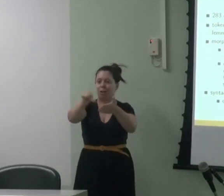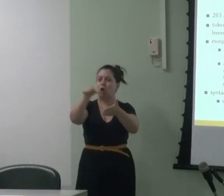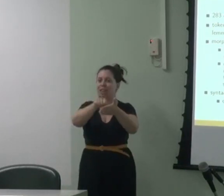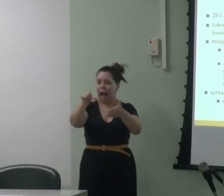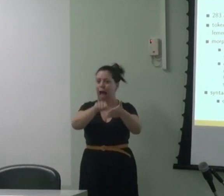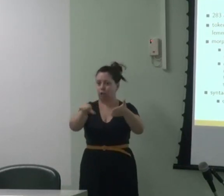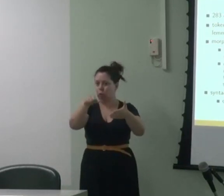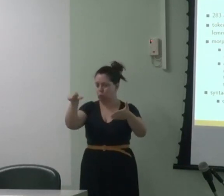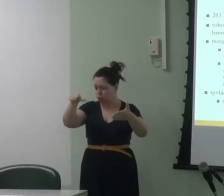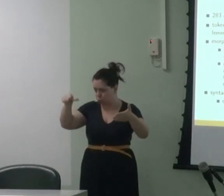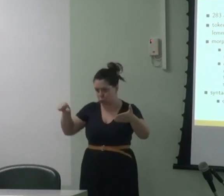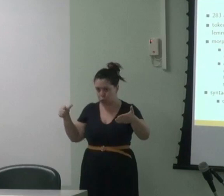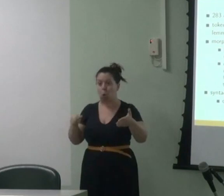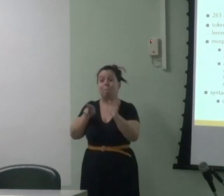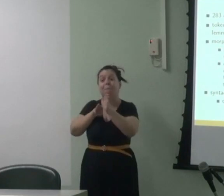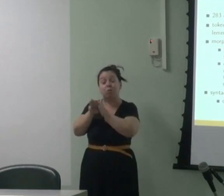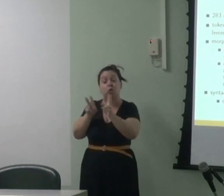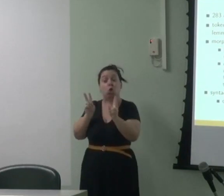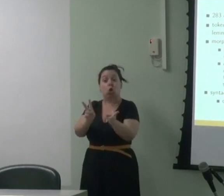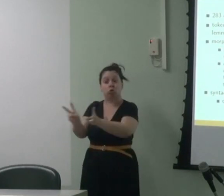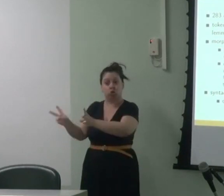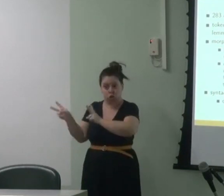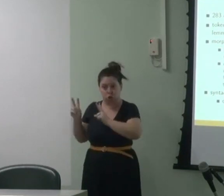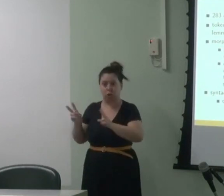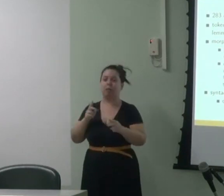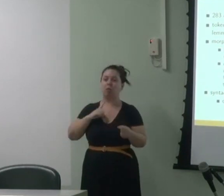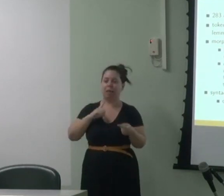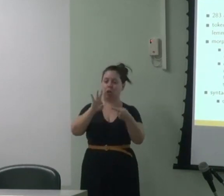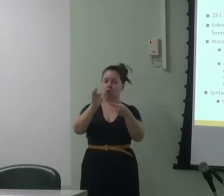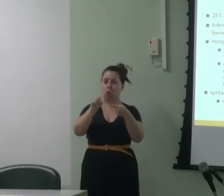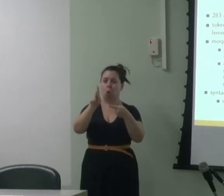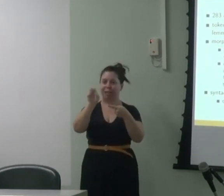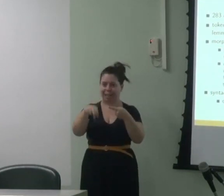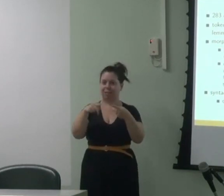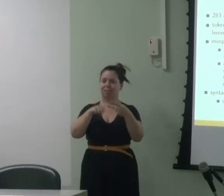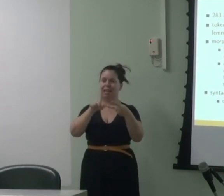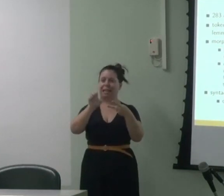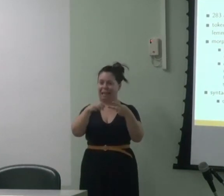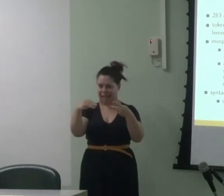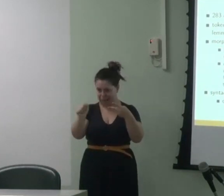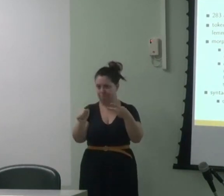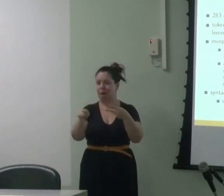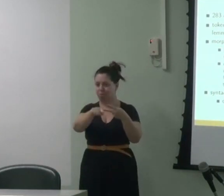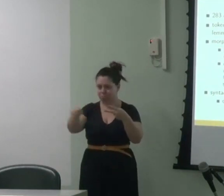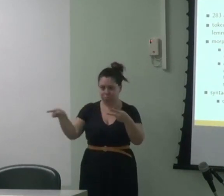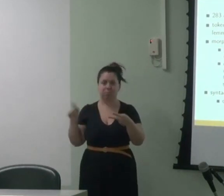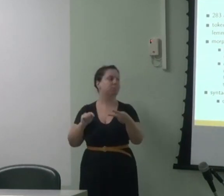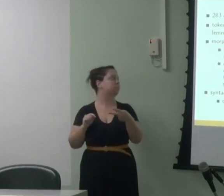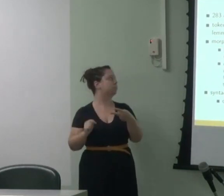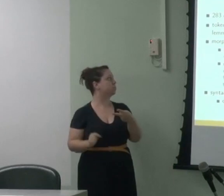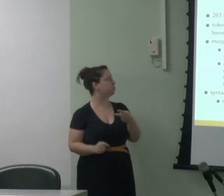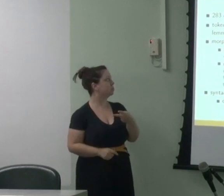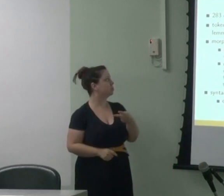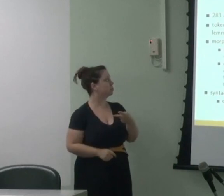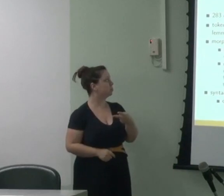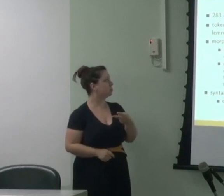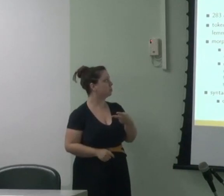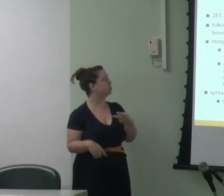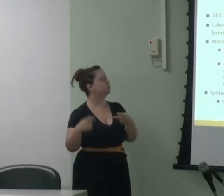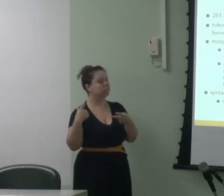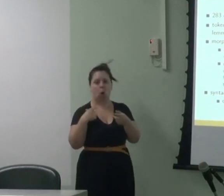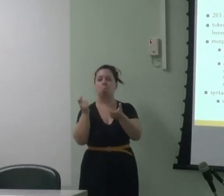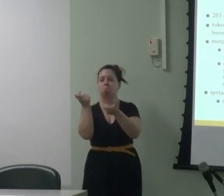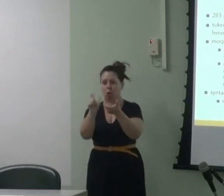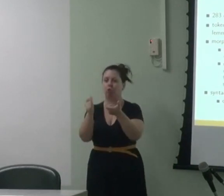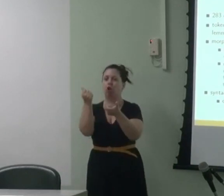a unified scheme. So they are tokenized and lemmatized. There is the morphological annotation consisting in a universal